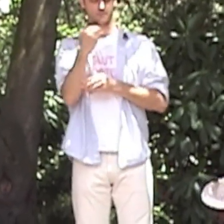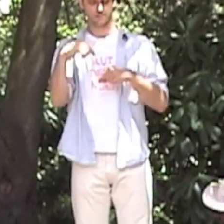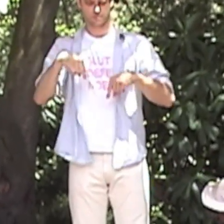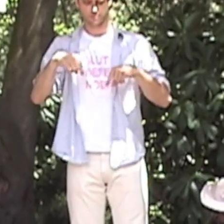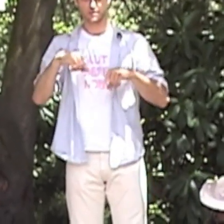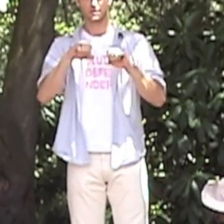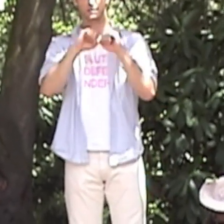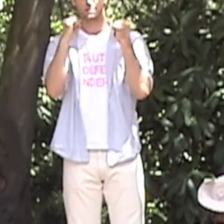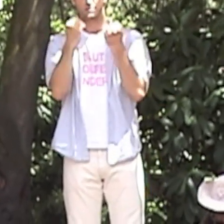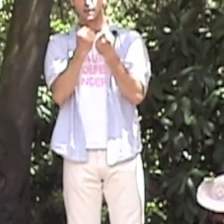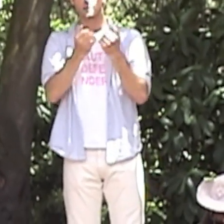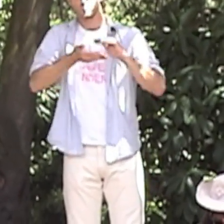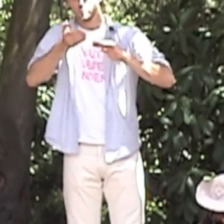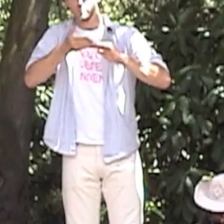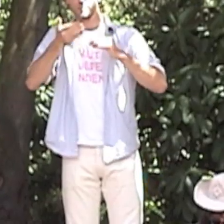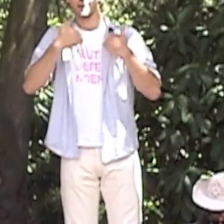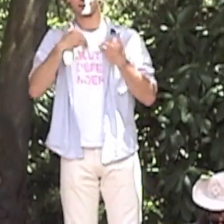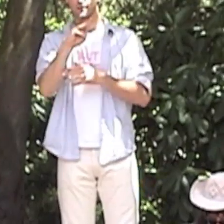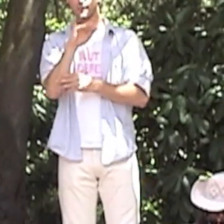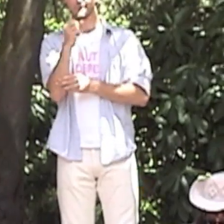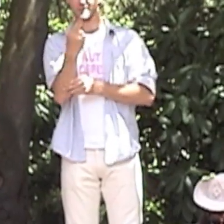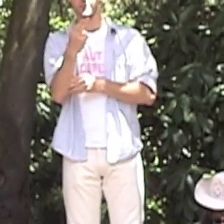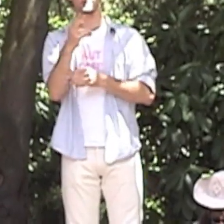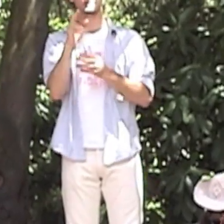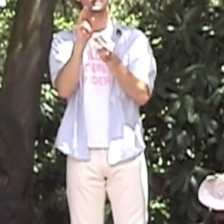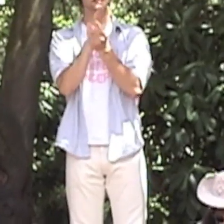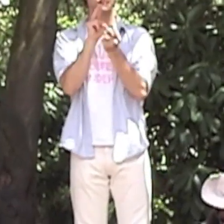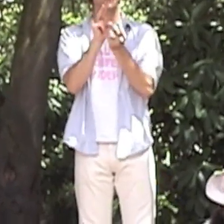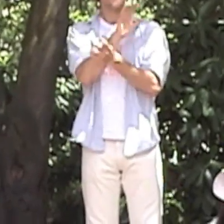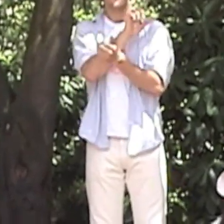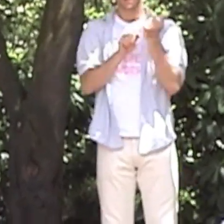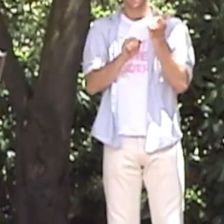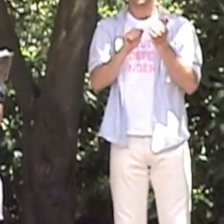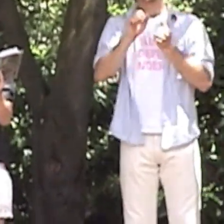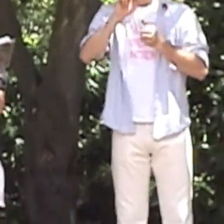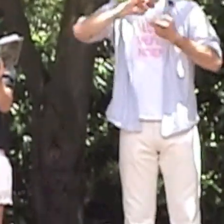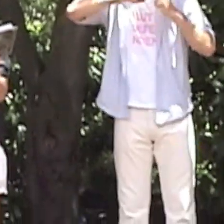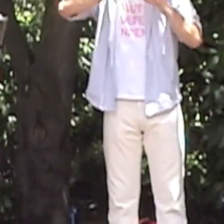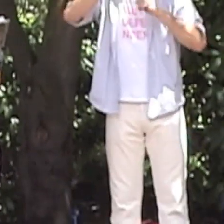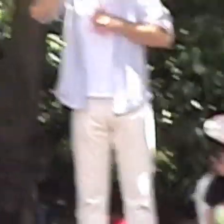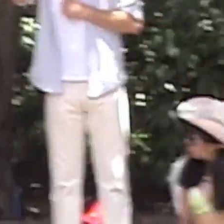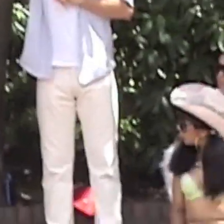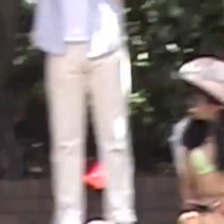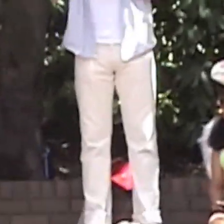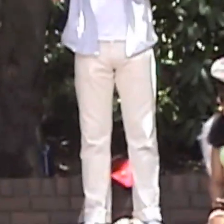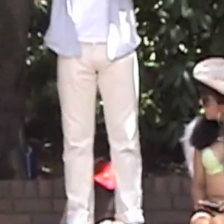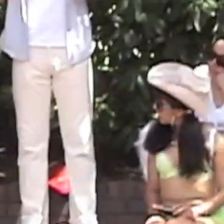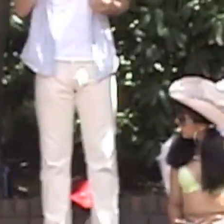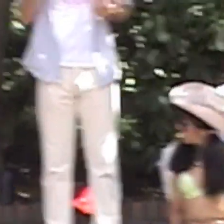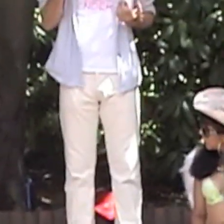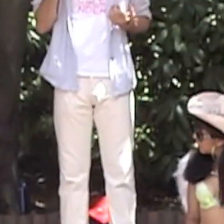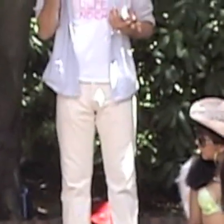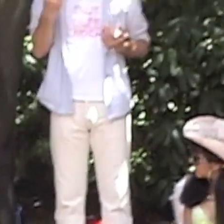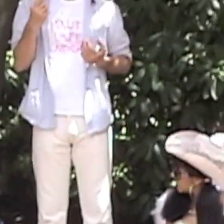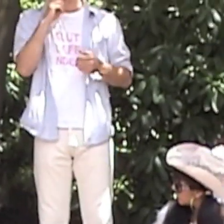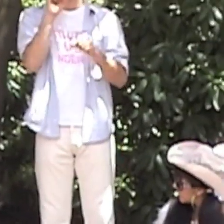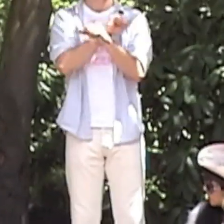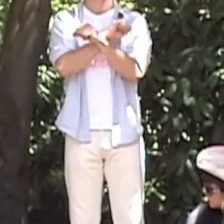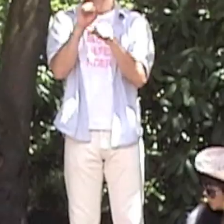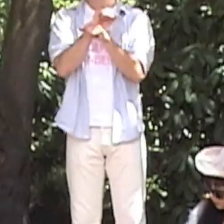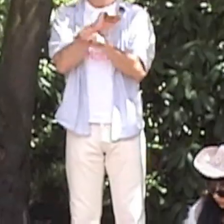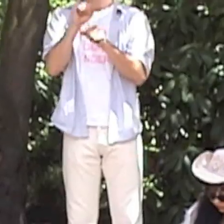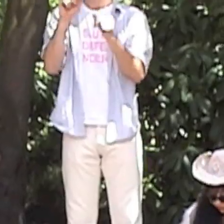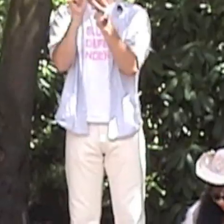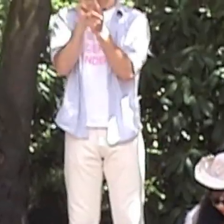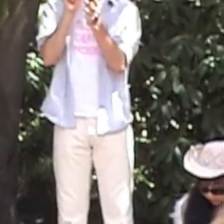to operate under the myth that sexualized violence is a problem that only women must endure. In truth, sexual